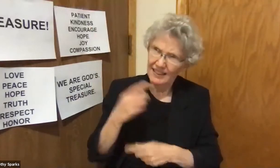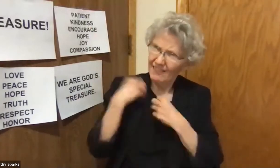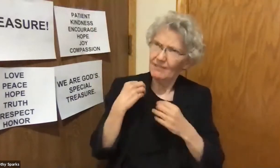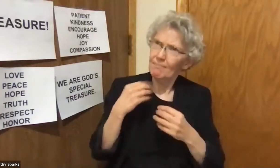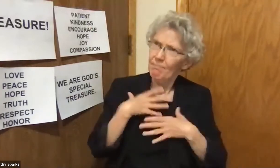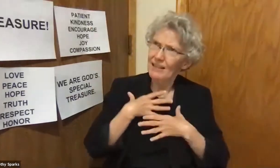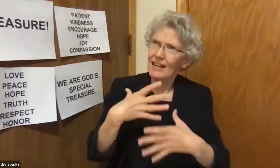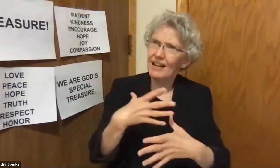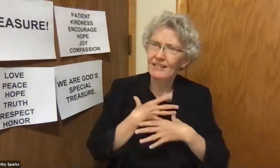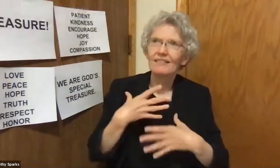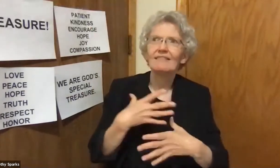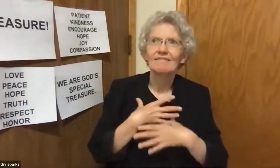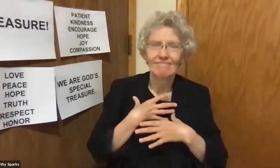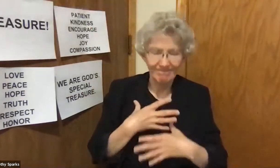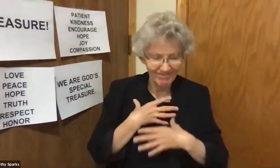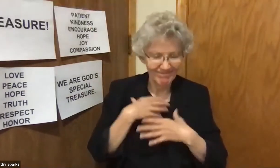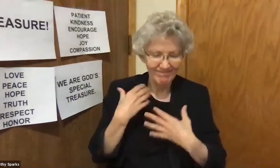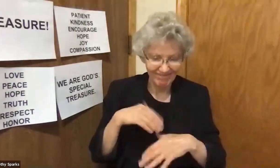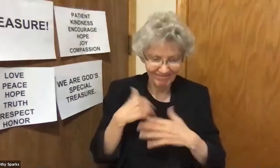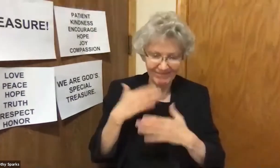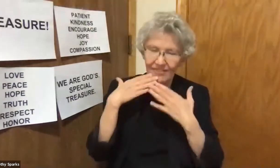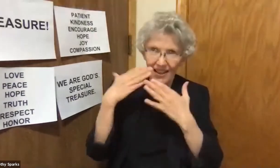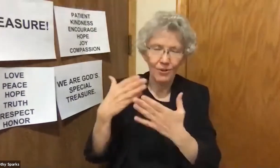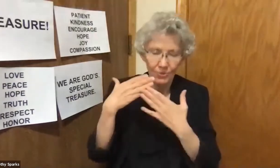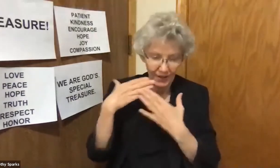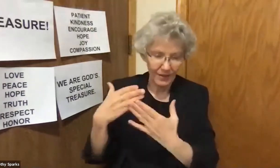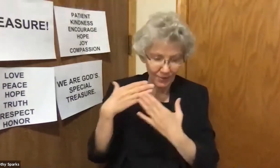God, you breathed life into us.